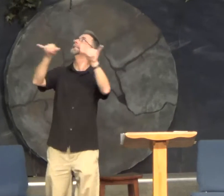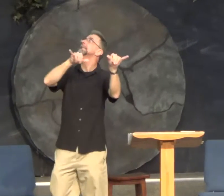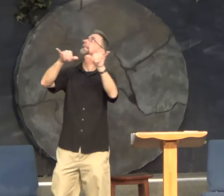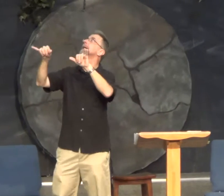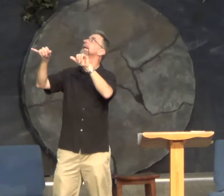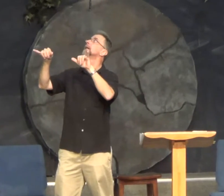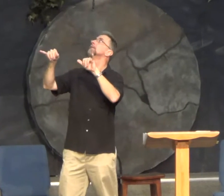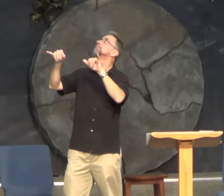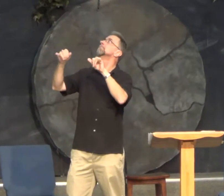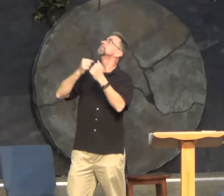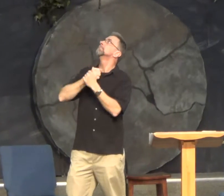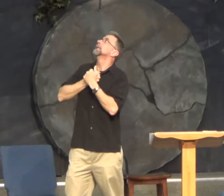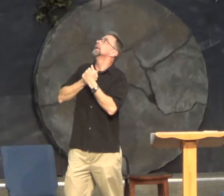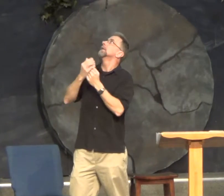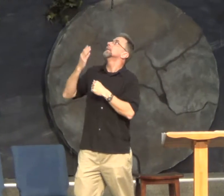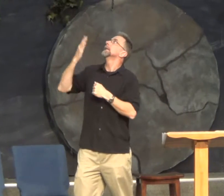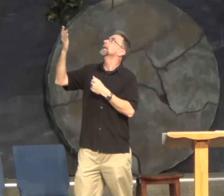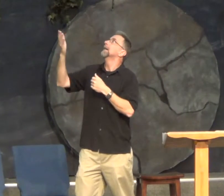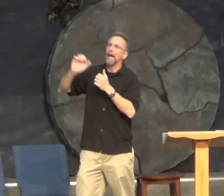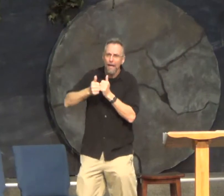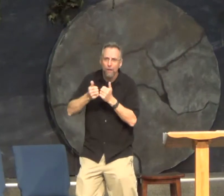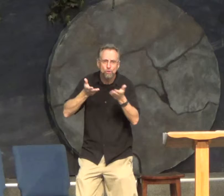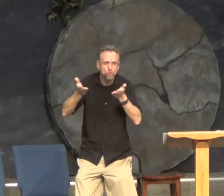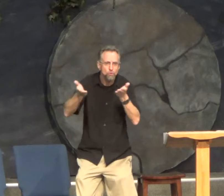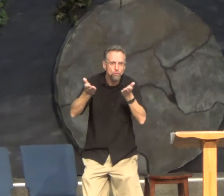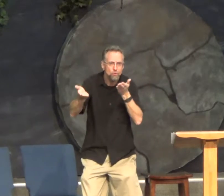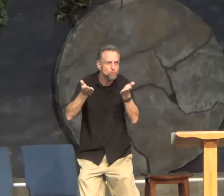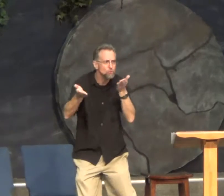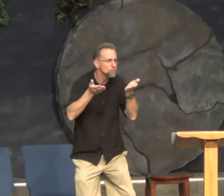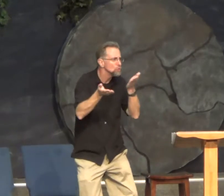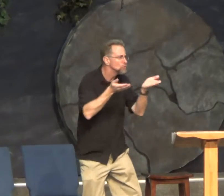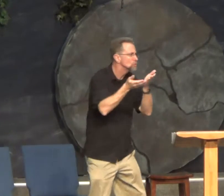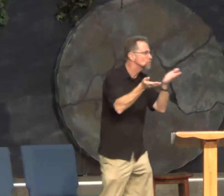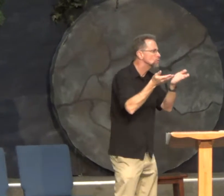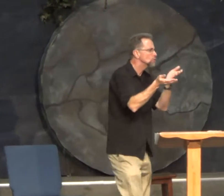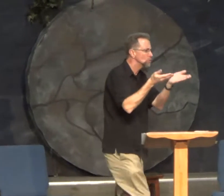And we need to show that same thing, that love for him, of how to serve.